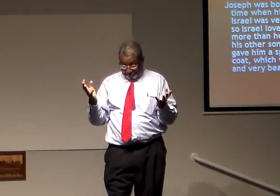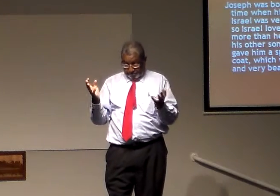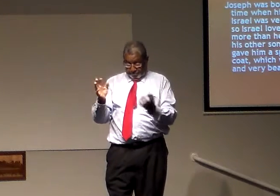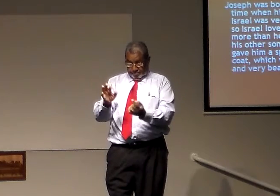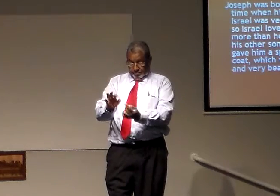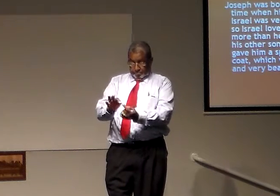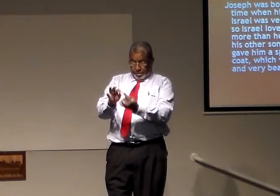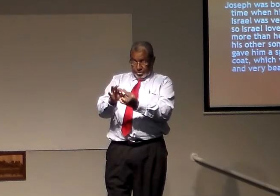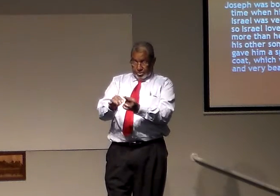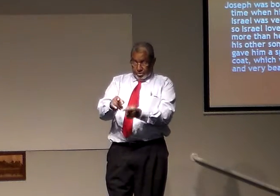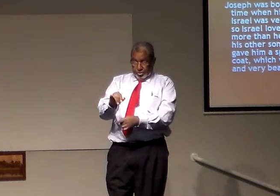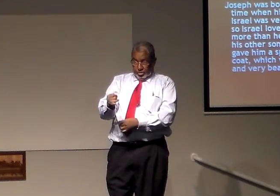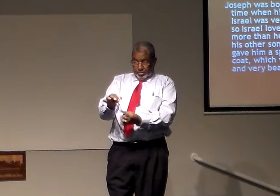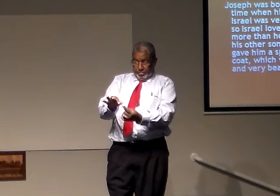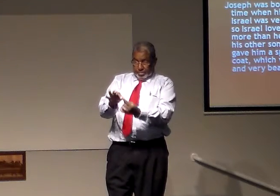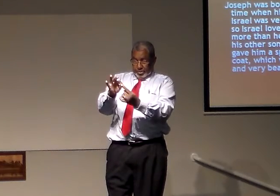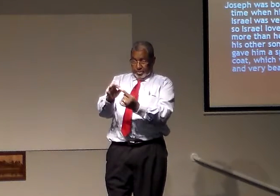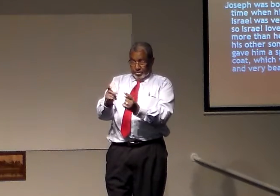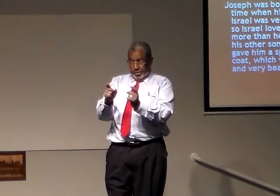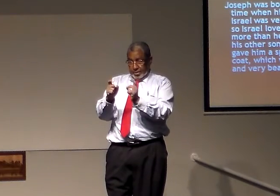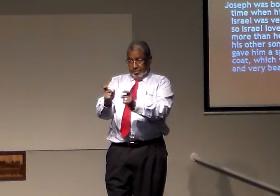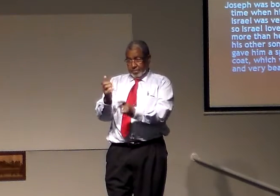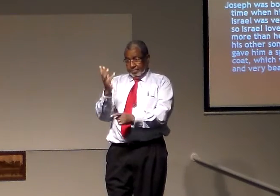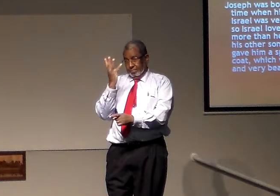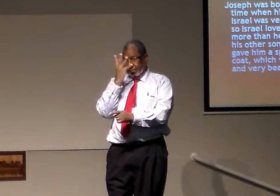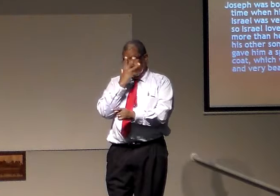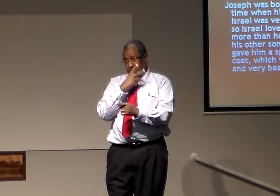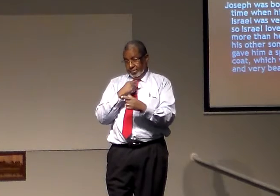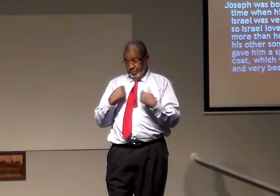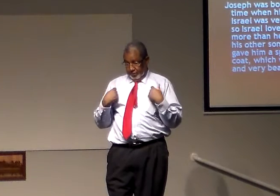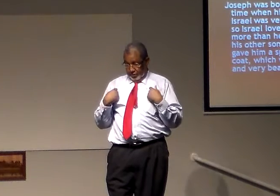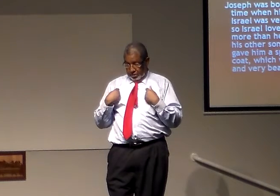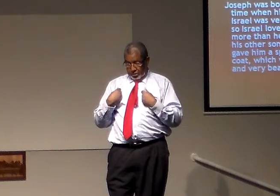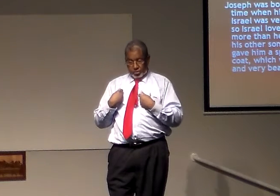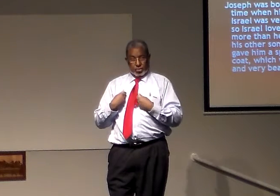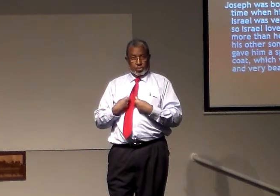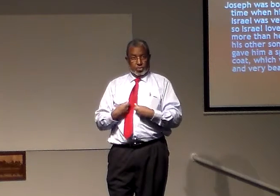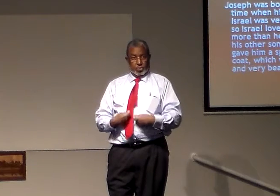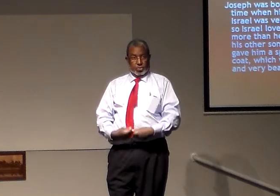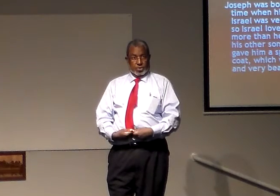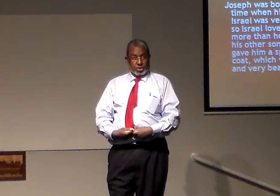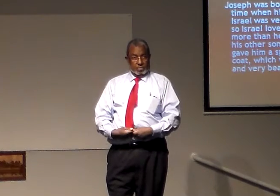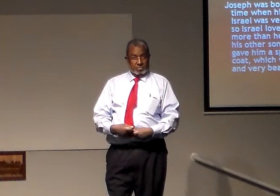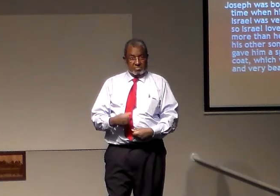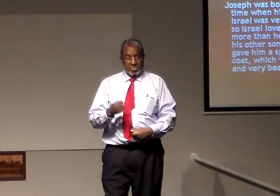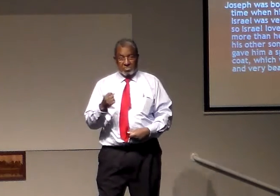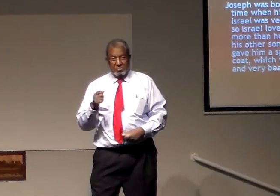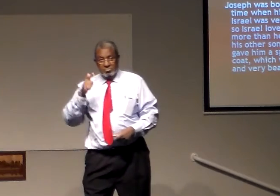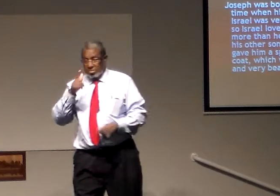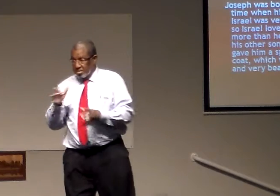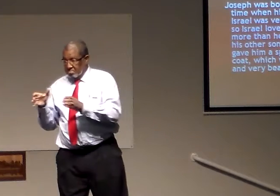And guess what? He even gave him a special coat, which